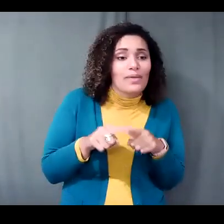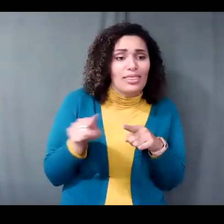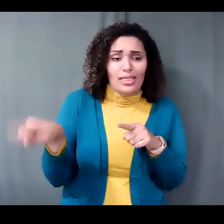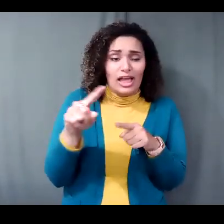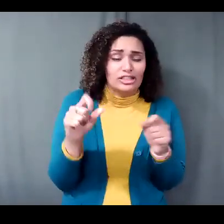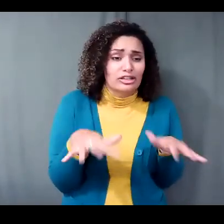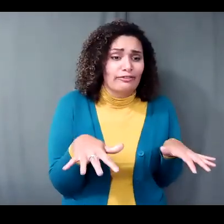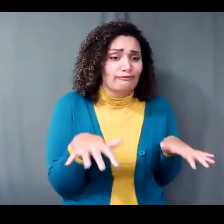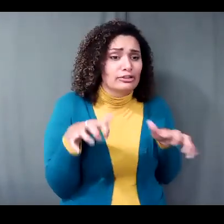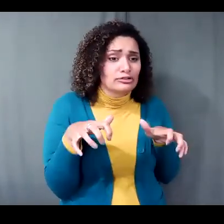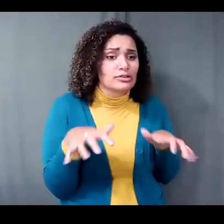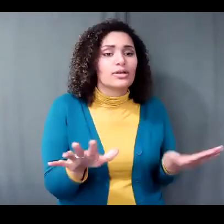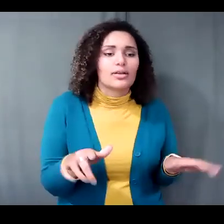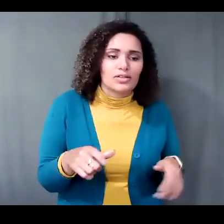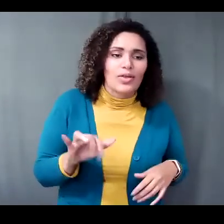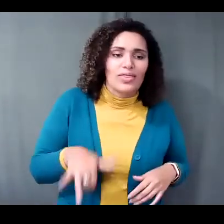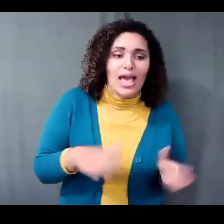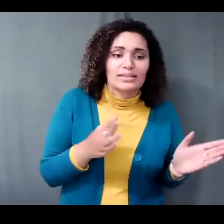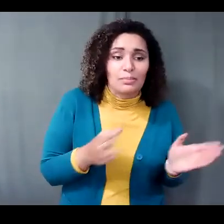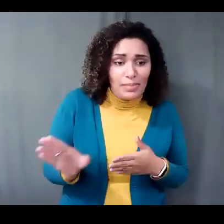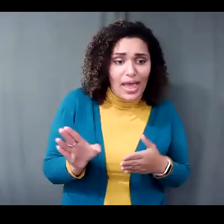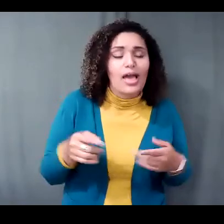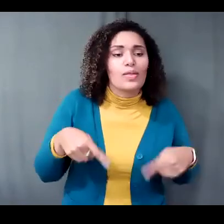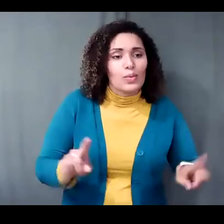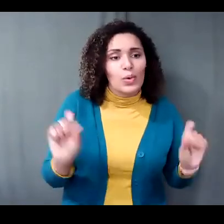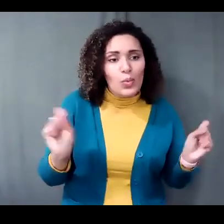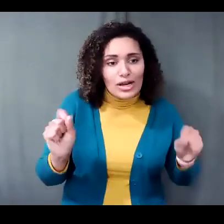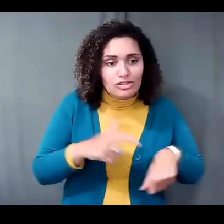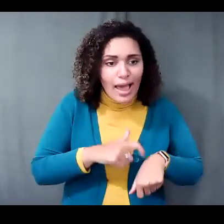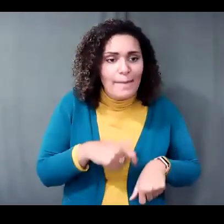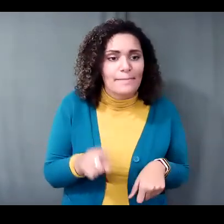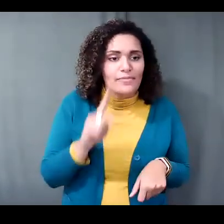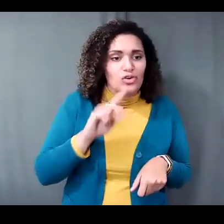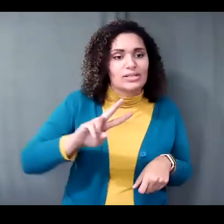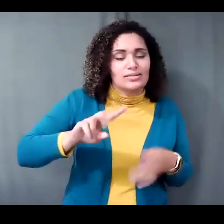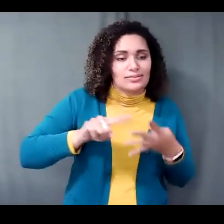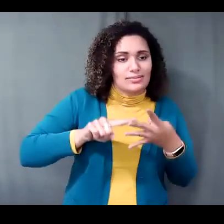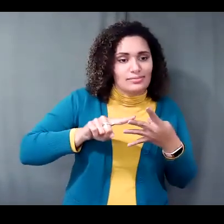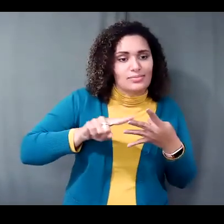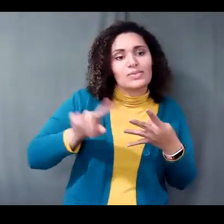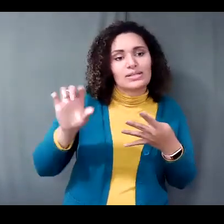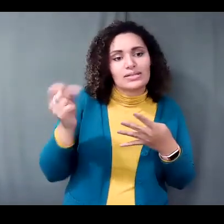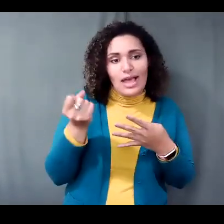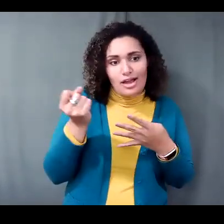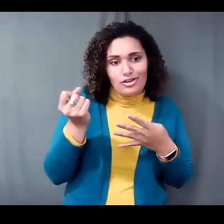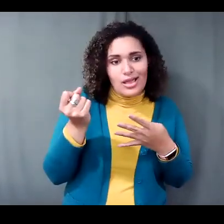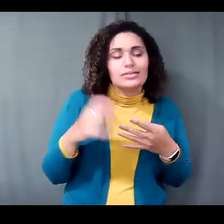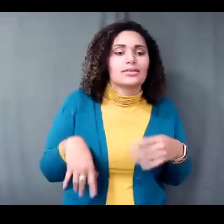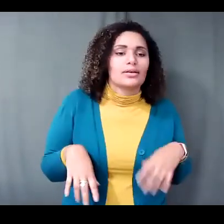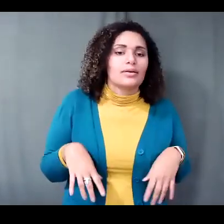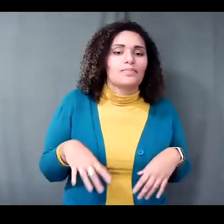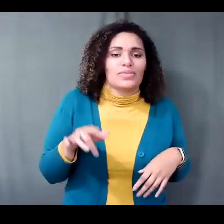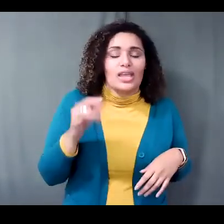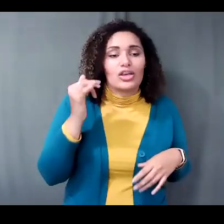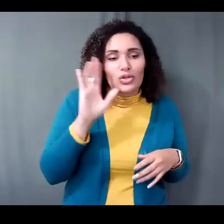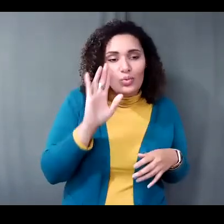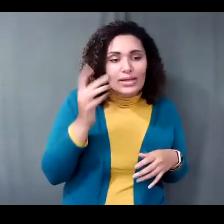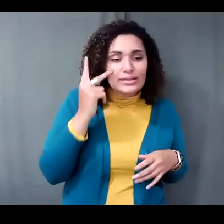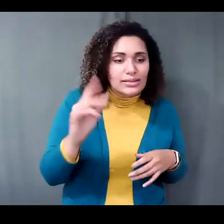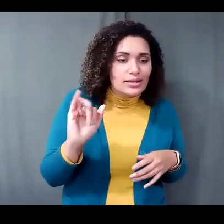I am, I'll probably go look that up right after this is over. Really? Really? Is that true? I need a lot of notes for this one, but I don't know. I don't have anything